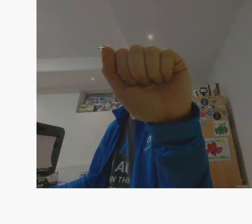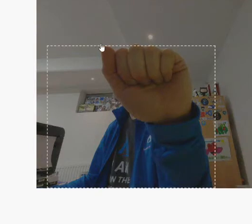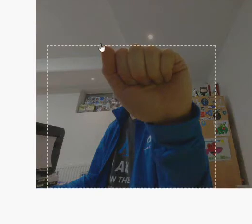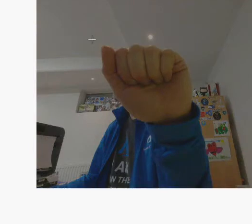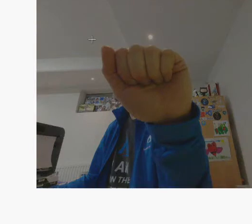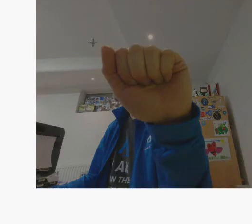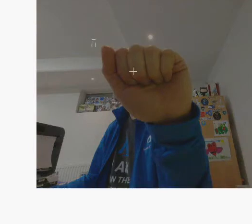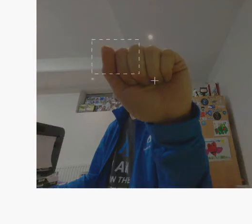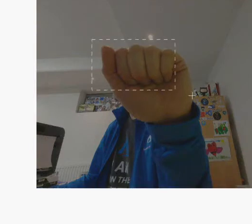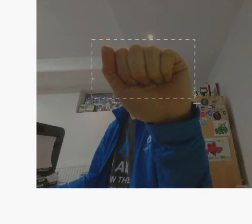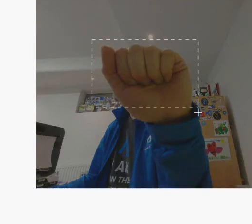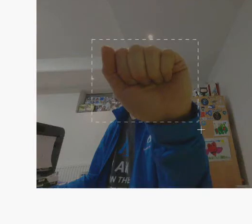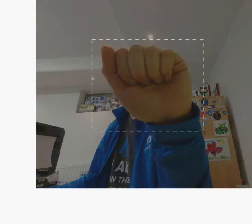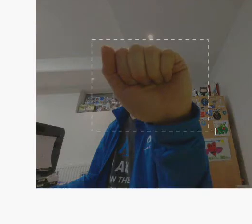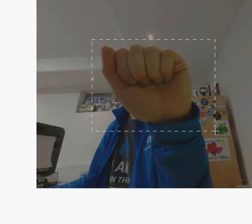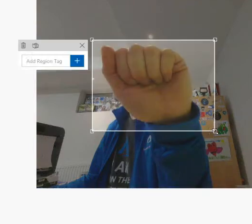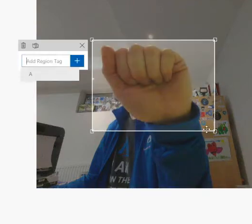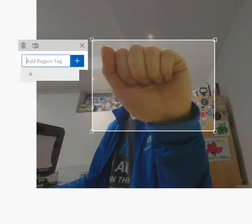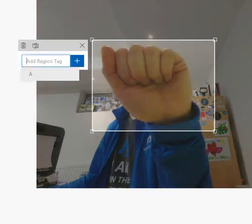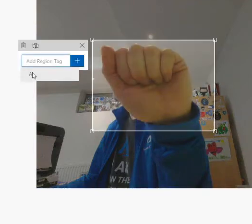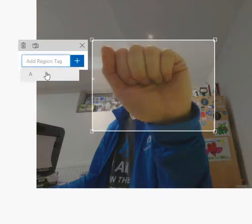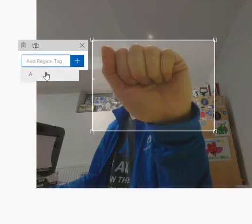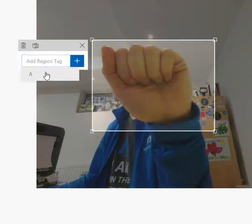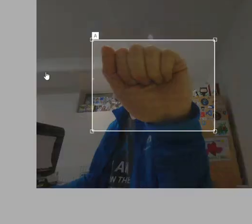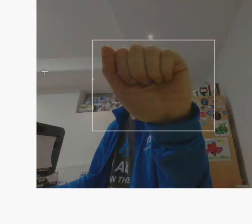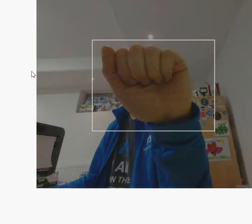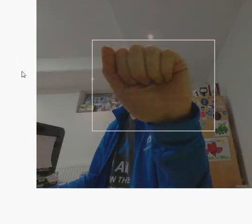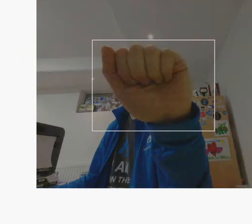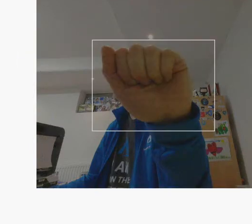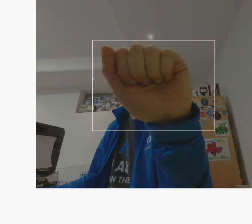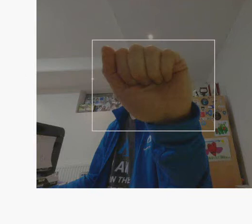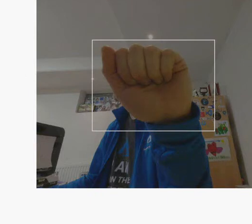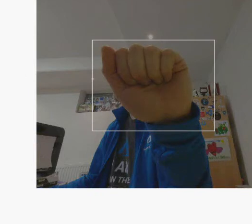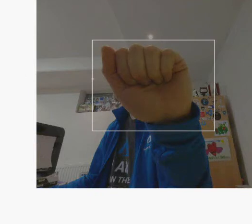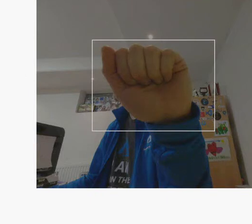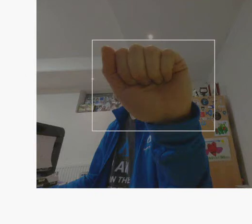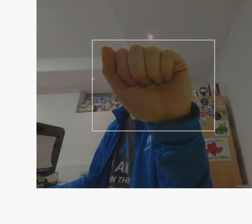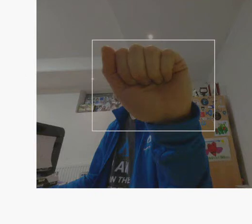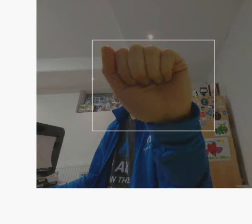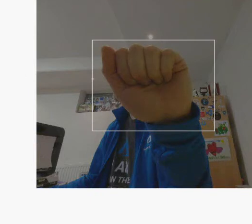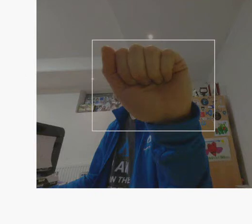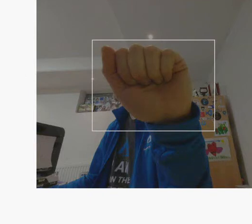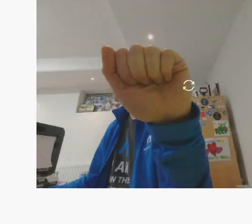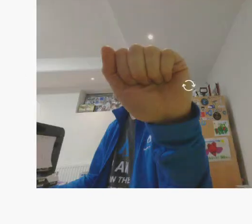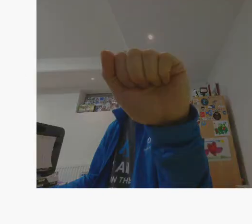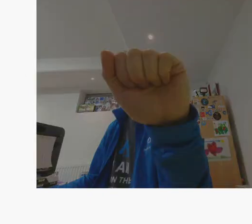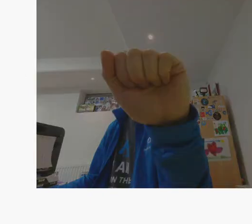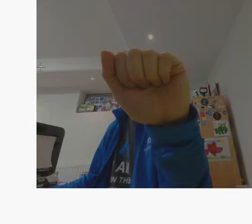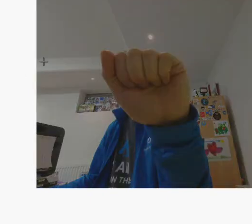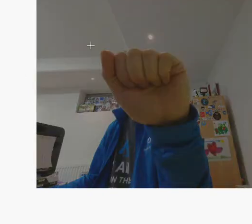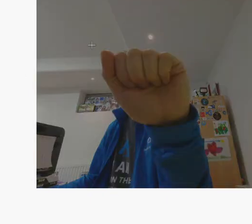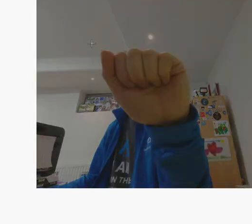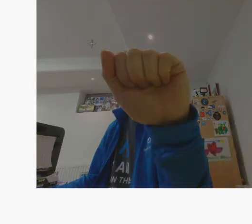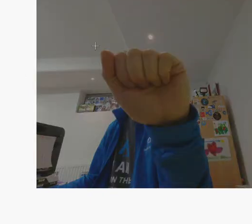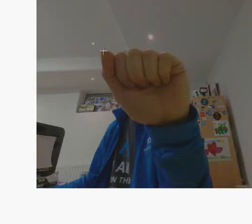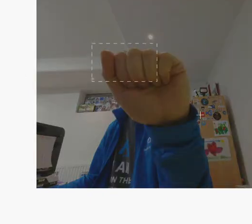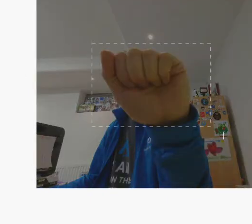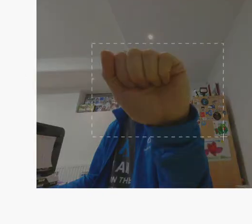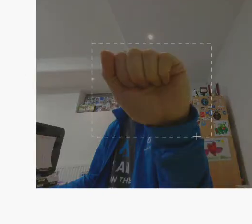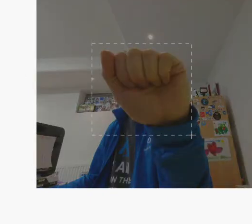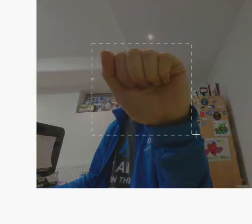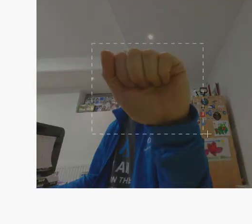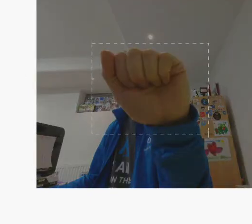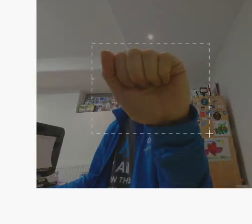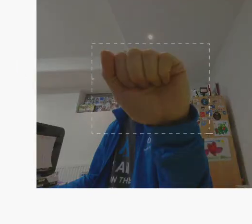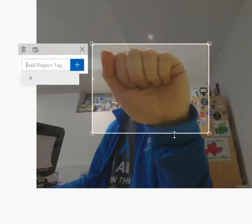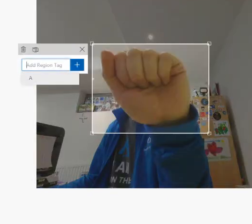there are a minimum number of images in order for the model to work. And the good thing is the portal will make life easier for us as we move through this project,